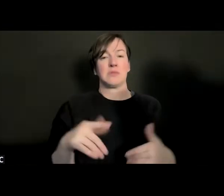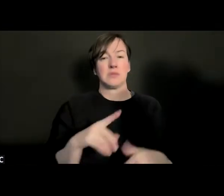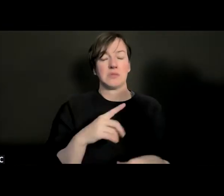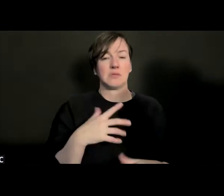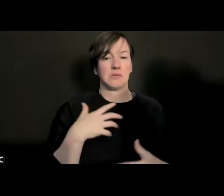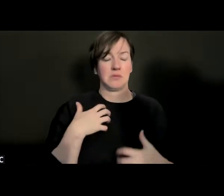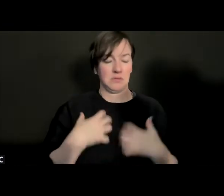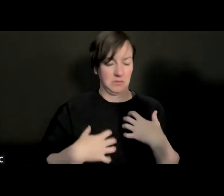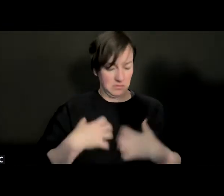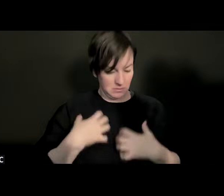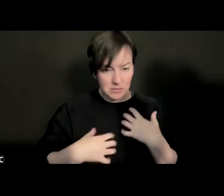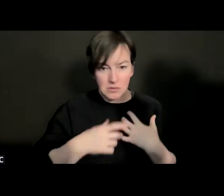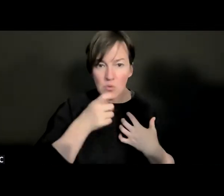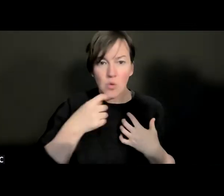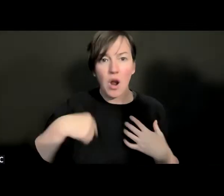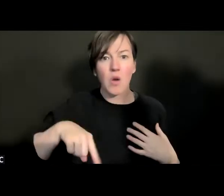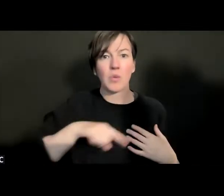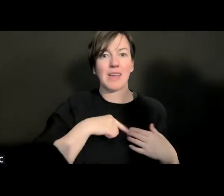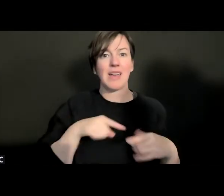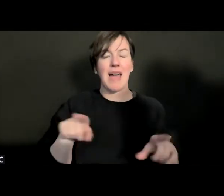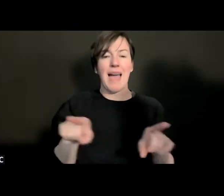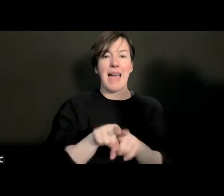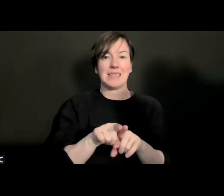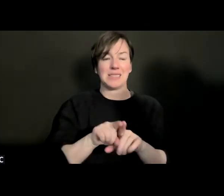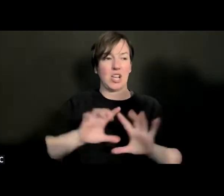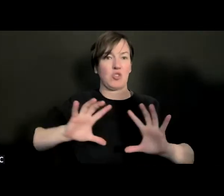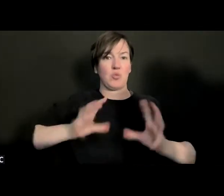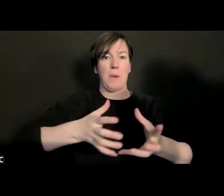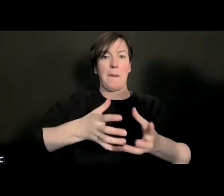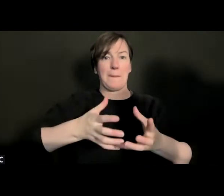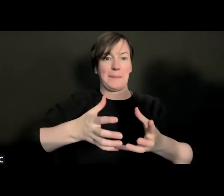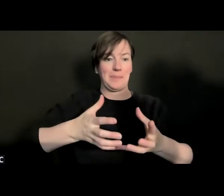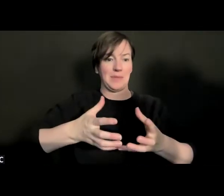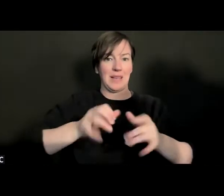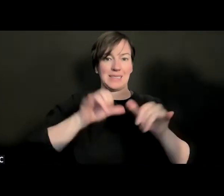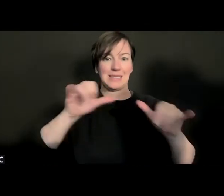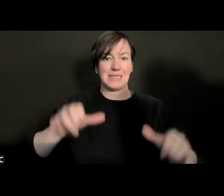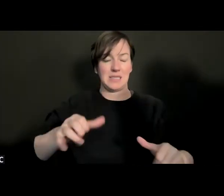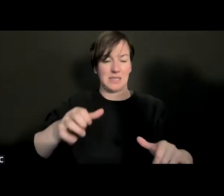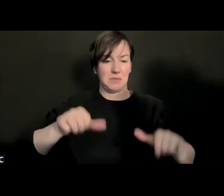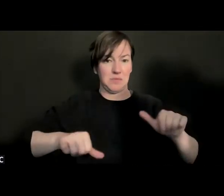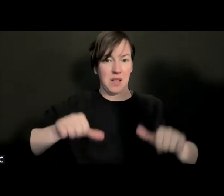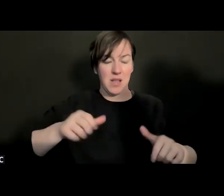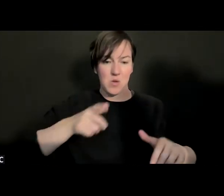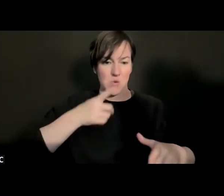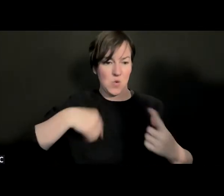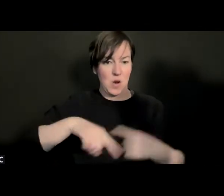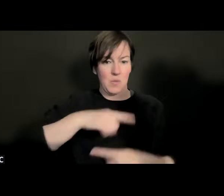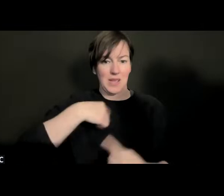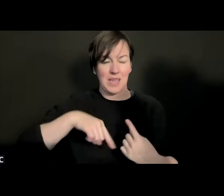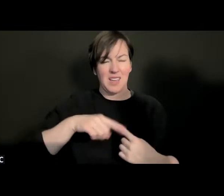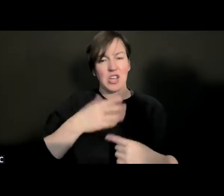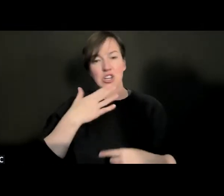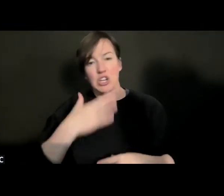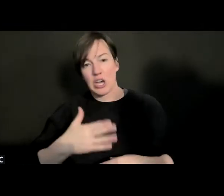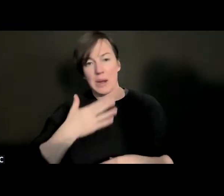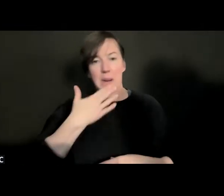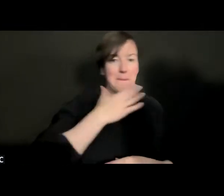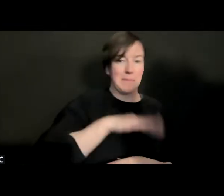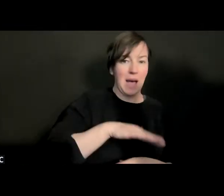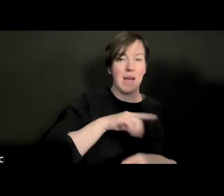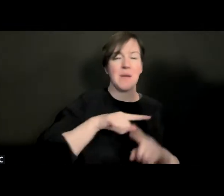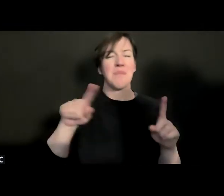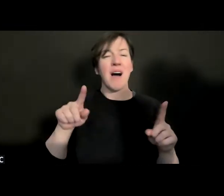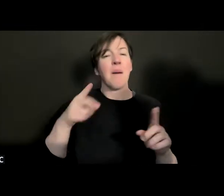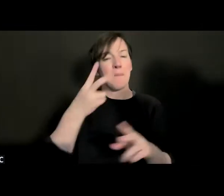who we are as an entity and as a system. And I think that's good and bad in some ways, but I think you're really both